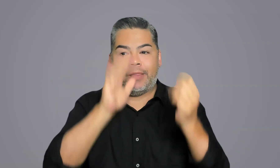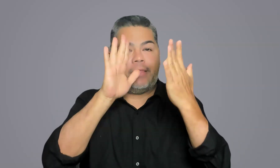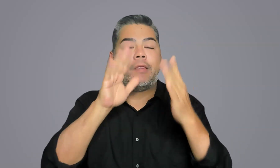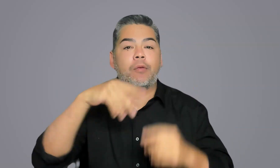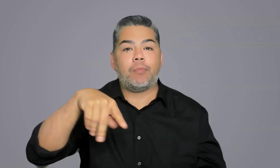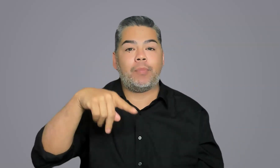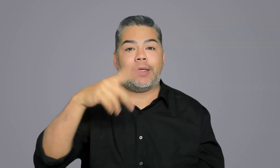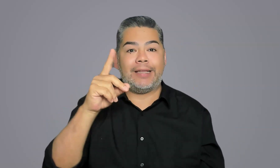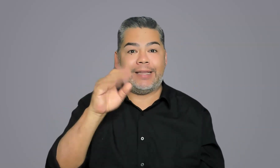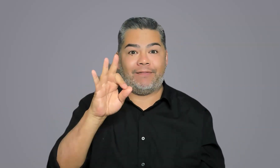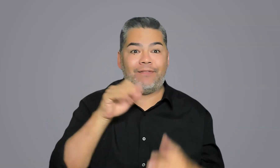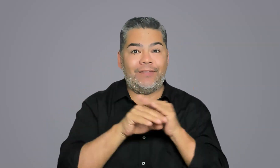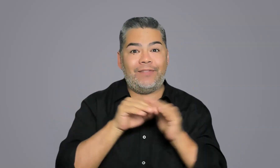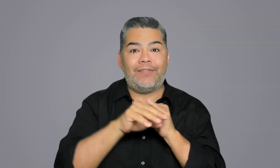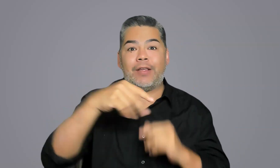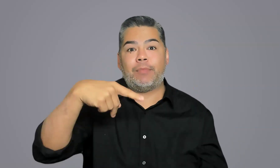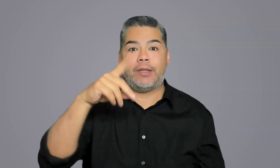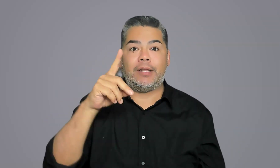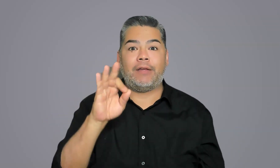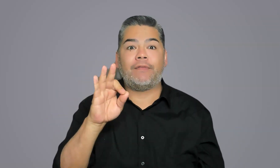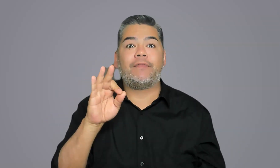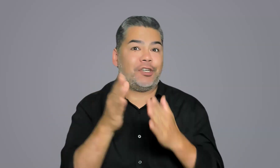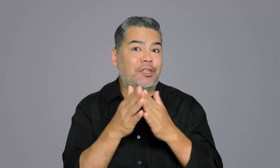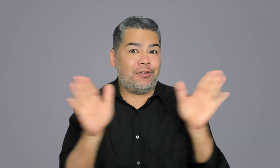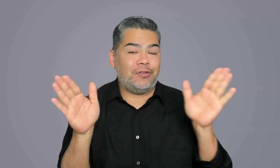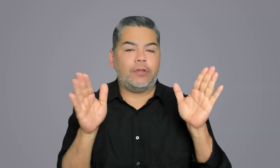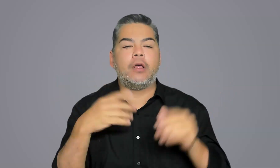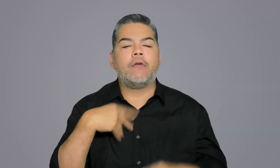general. We had a testimonial from one of assistive